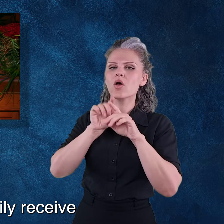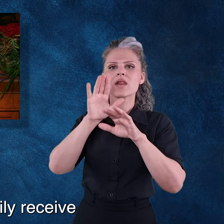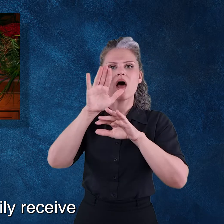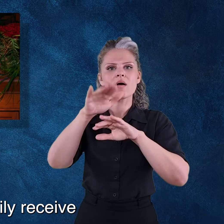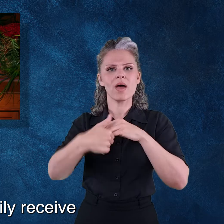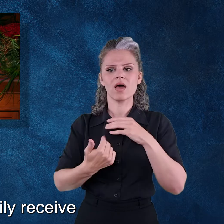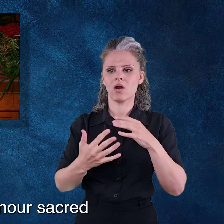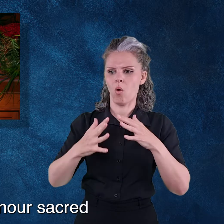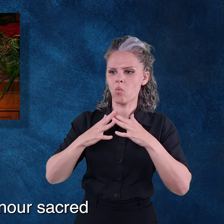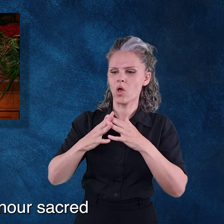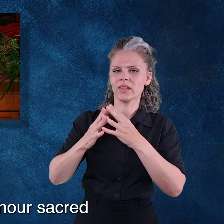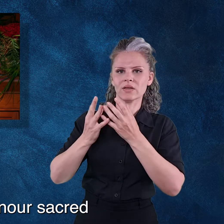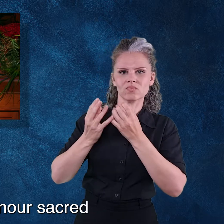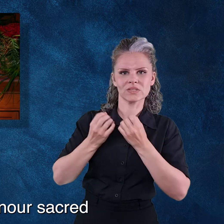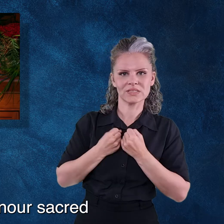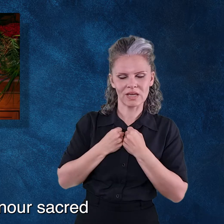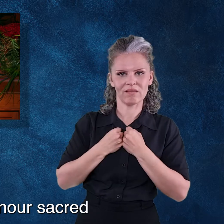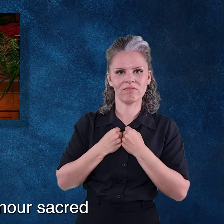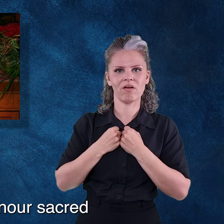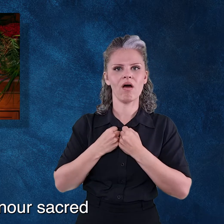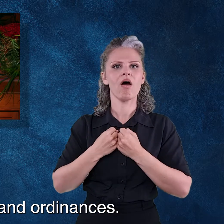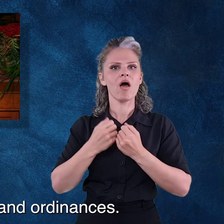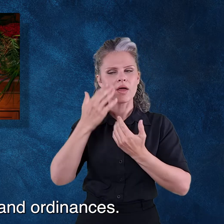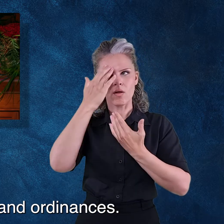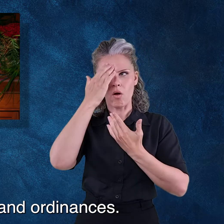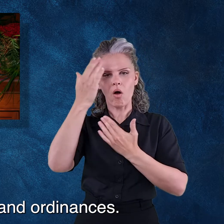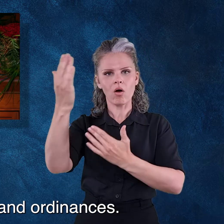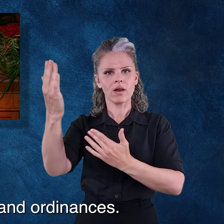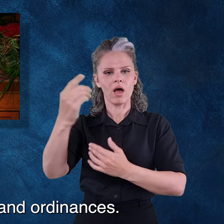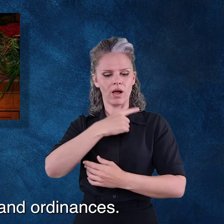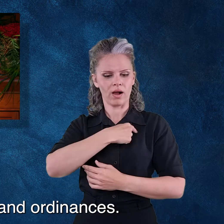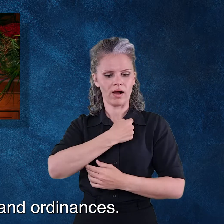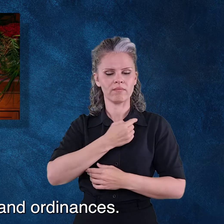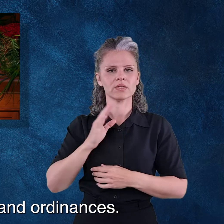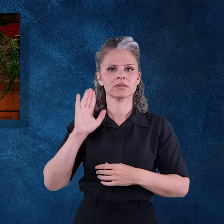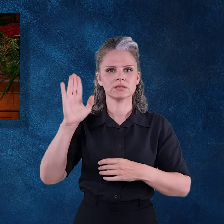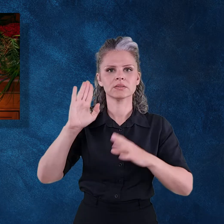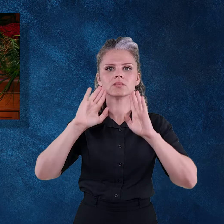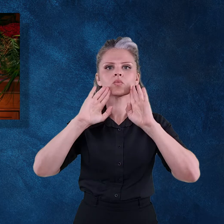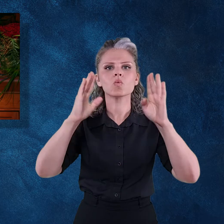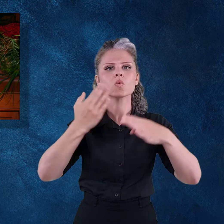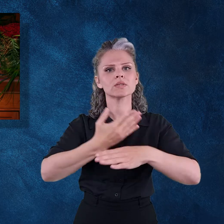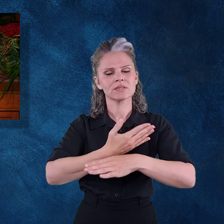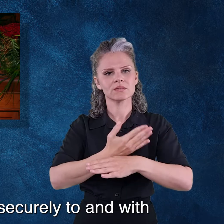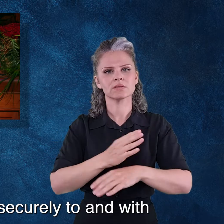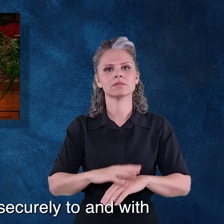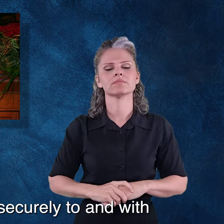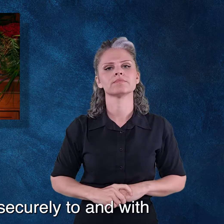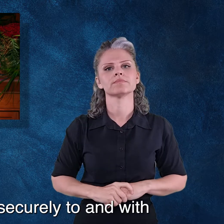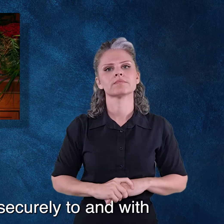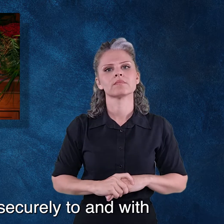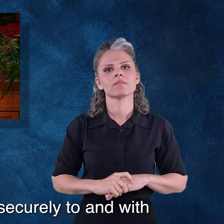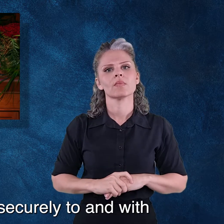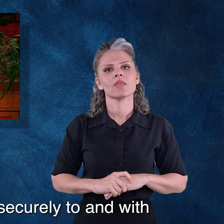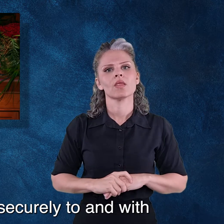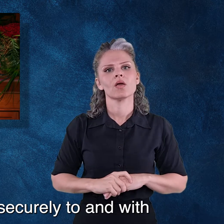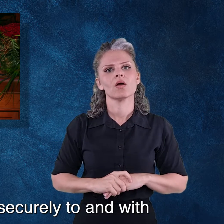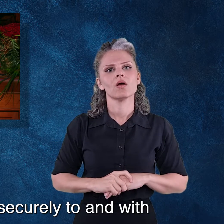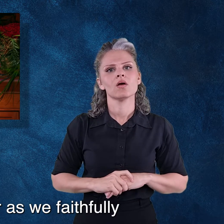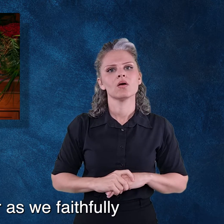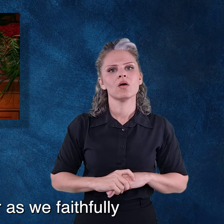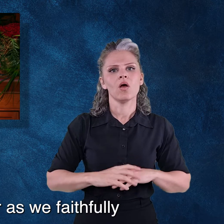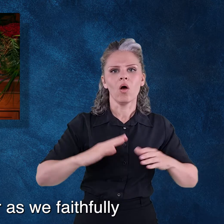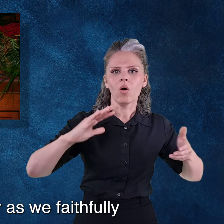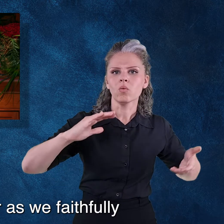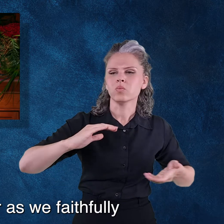receive, and honor sacred covenants and ordinances. We are bound securely to